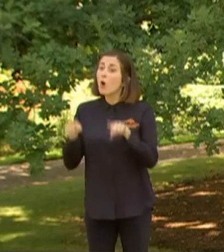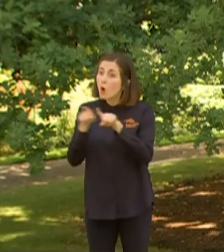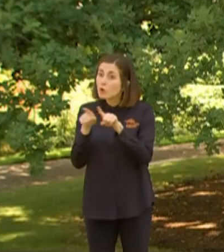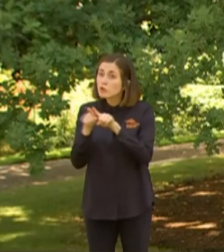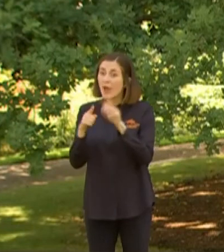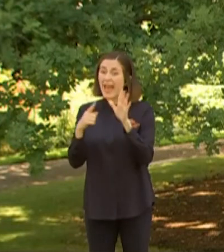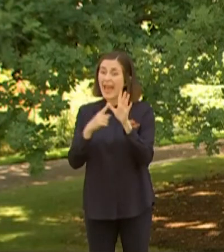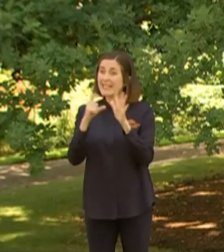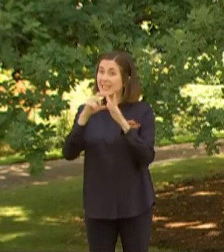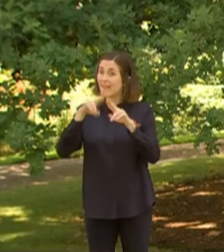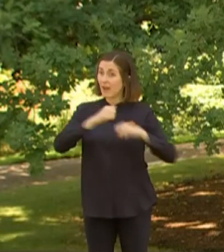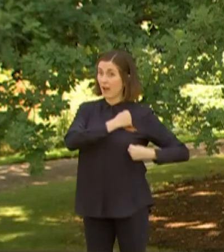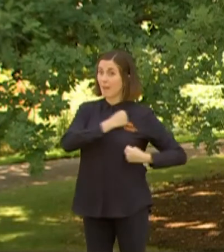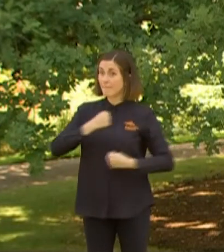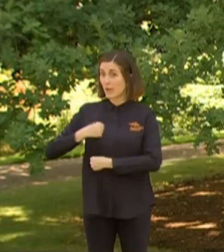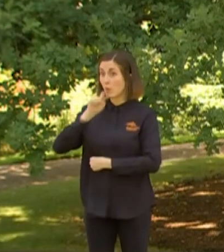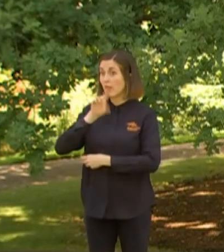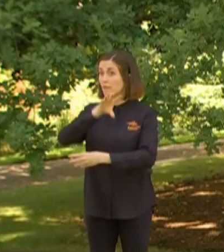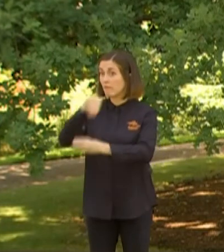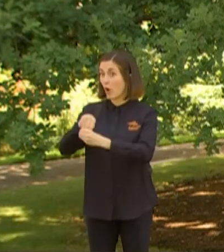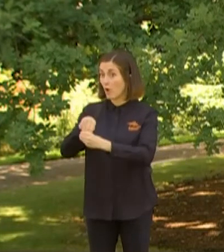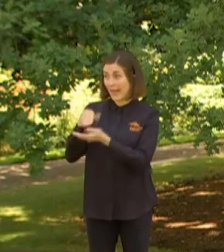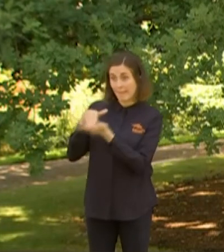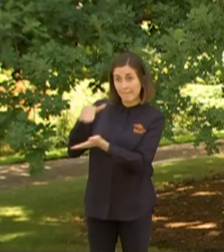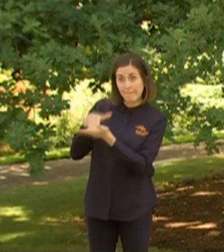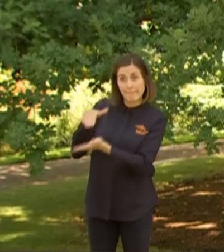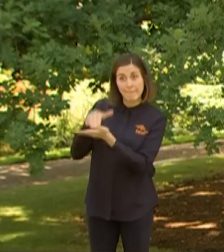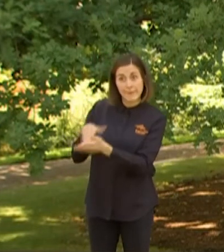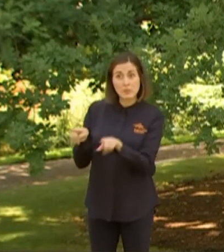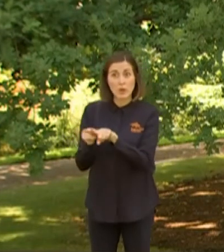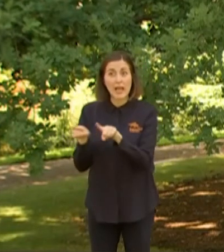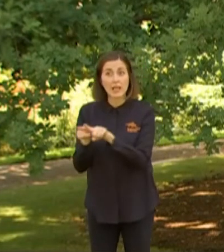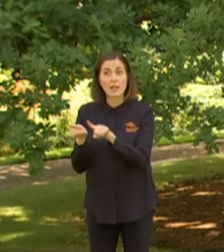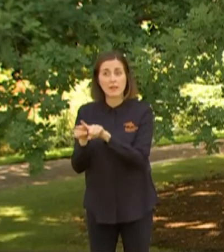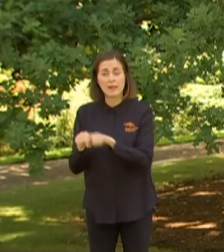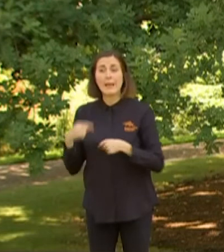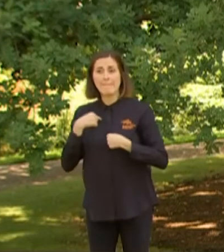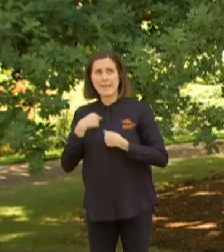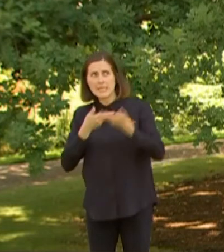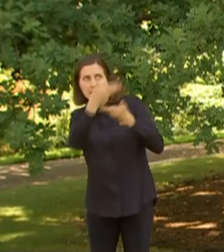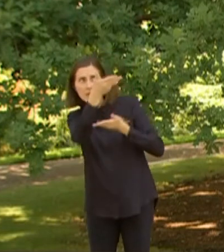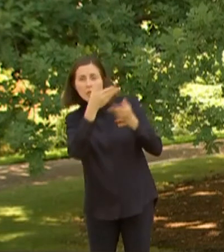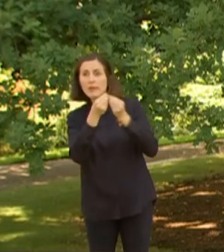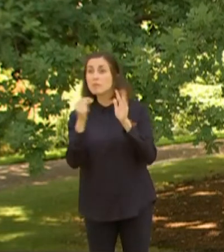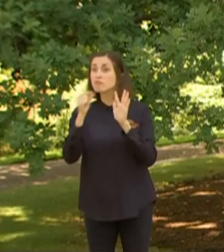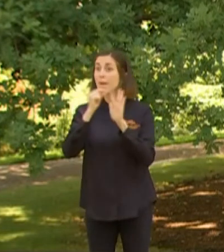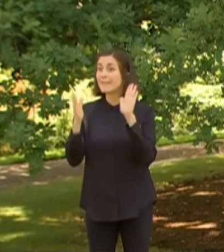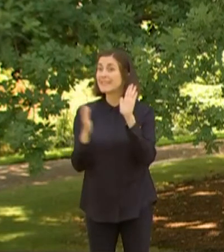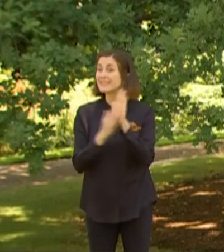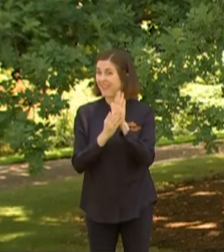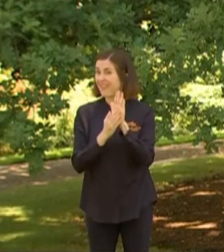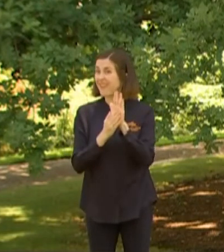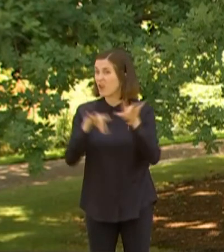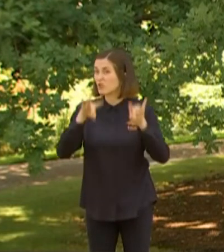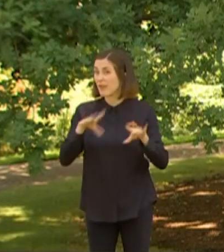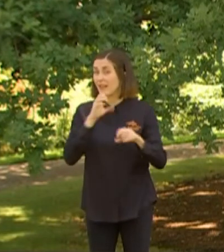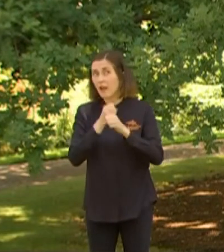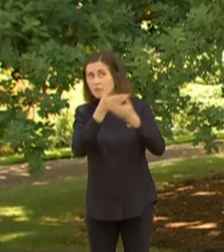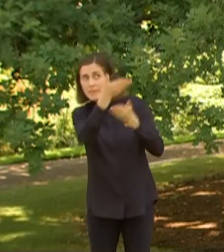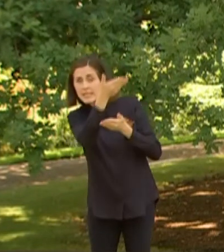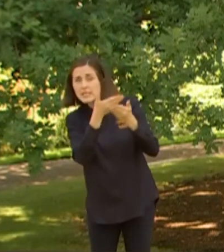exact details of that is being worked through with the Commonwealth Government. My office has been speaking with the Prime Minister's office. Our emergency management framework